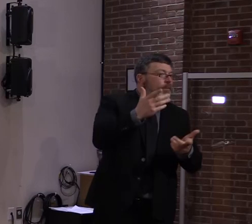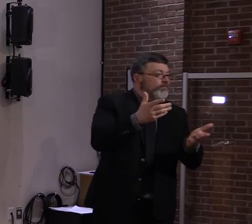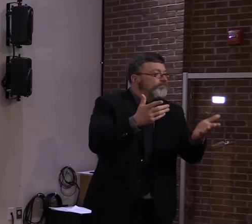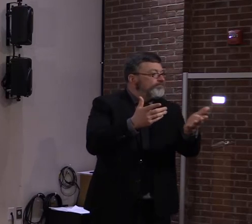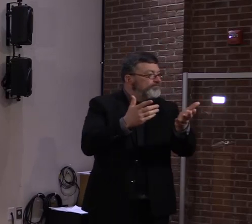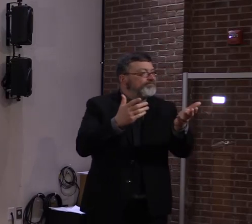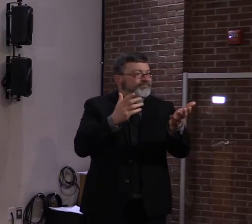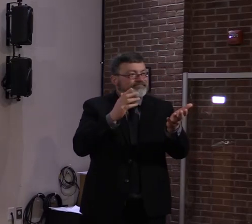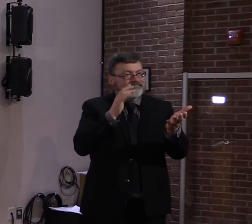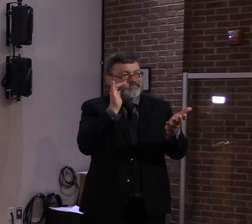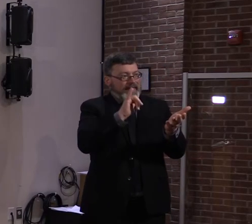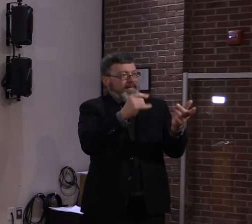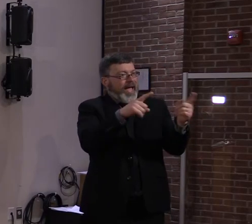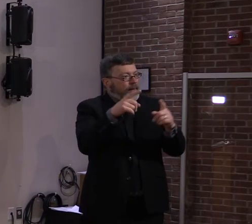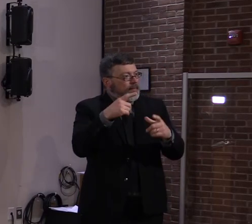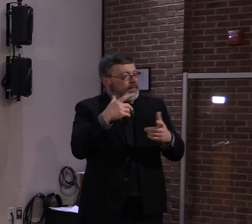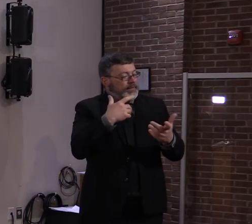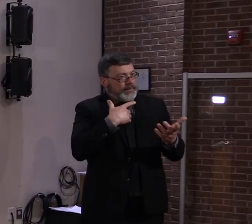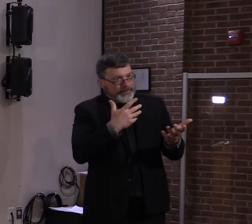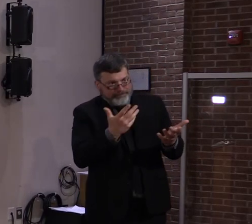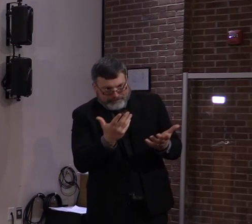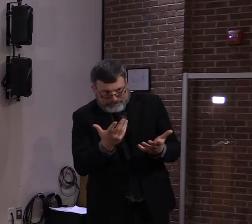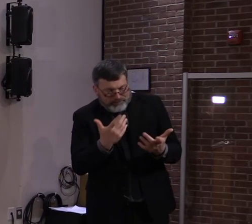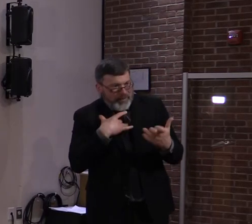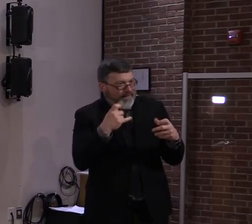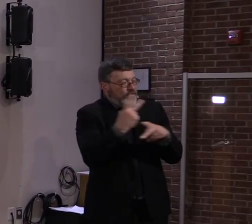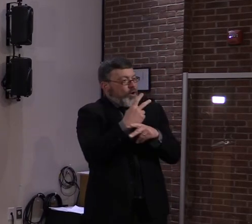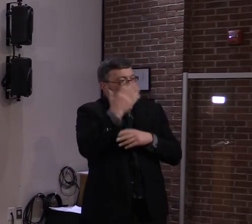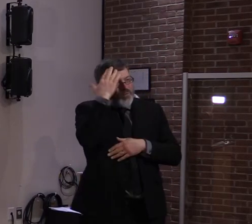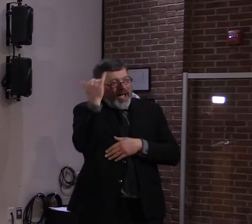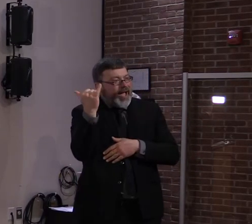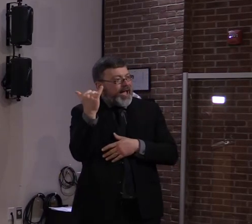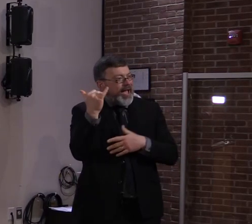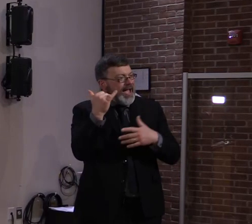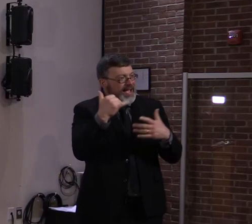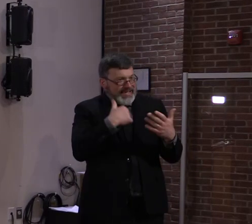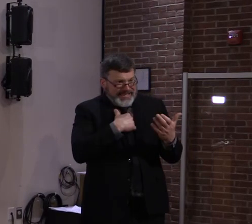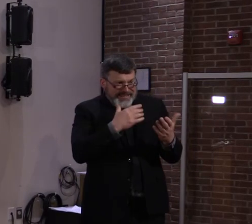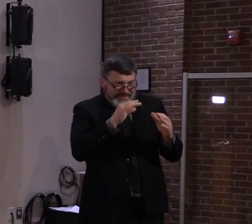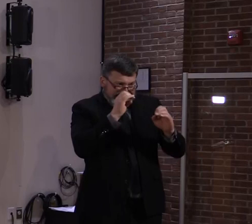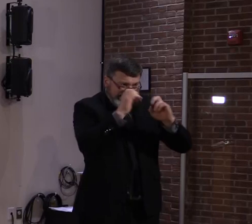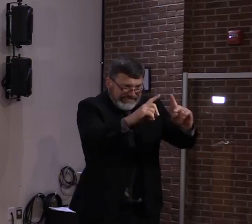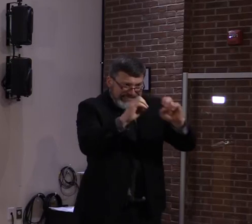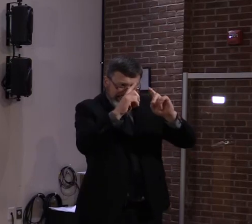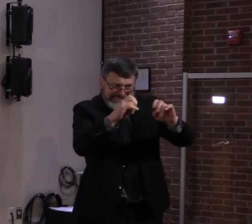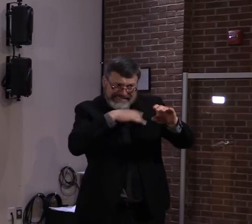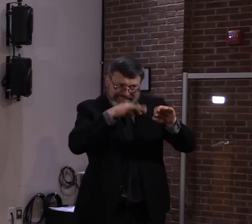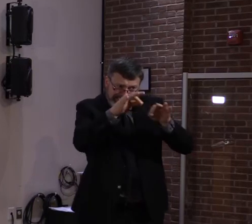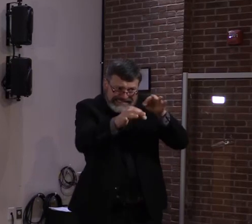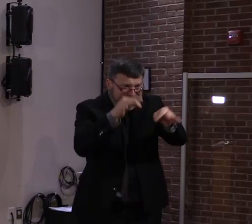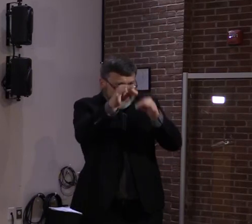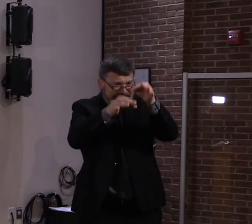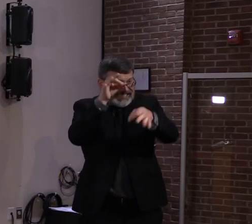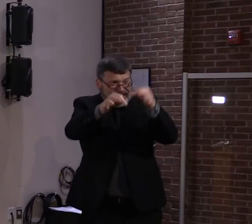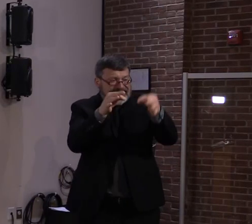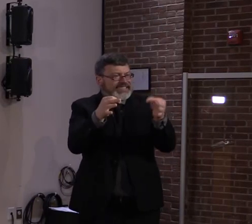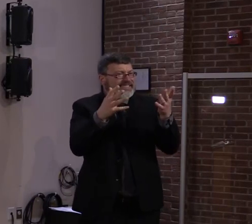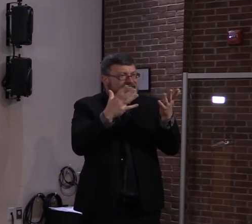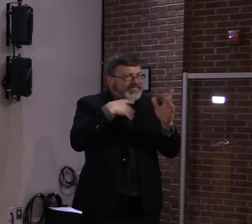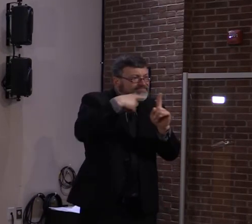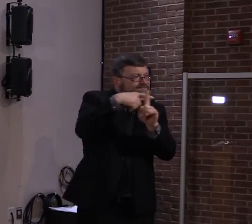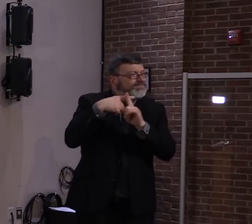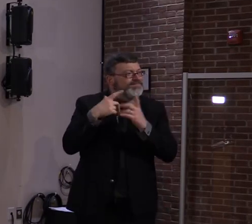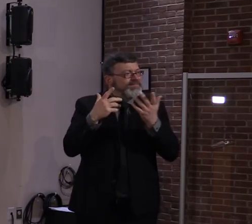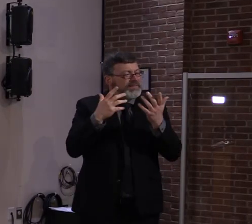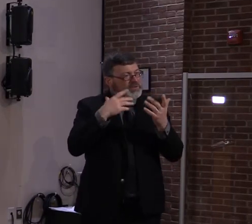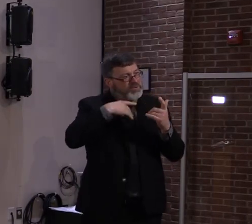again trying to provide the education necessary for them to make the right decision. But I might ask Dr. Levine to comment on